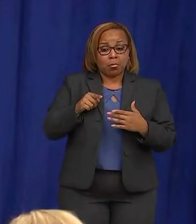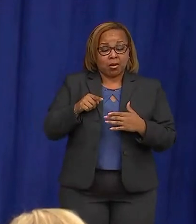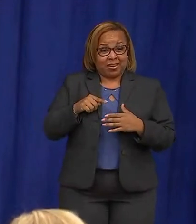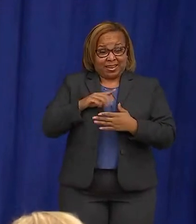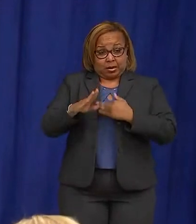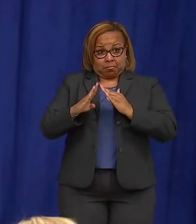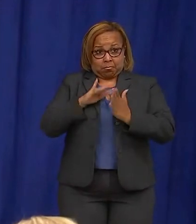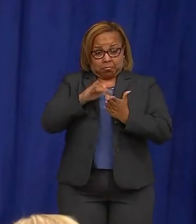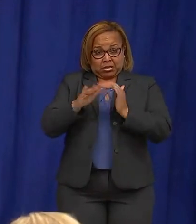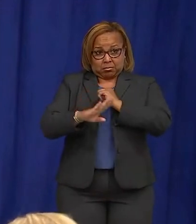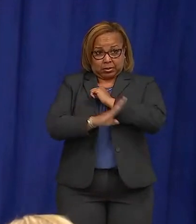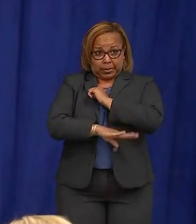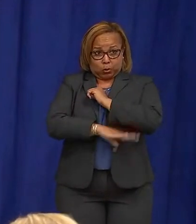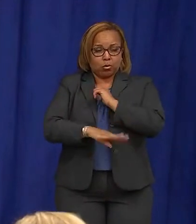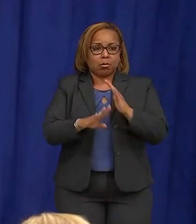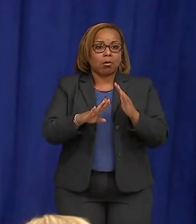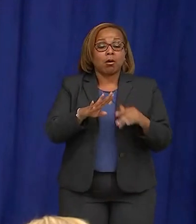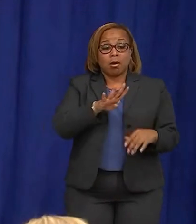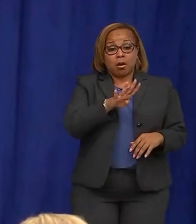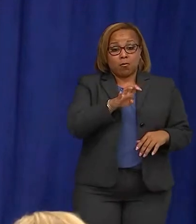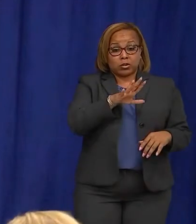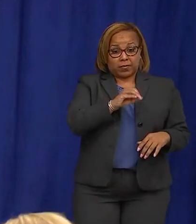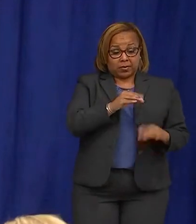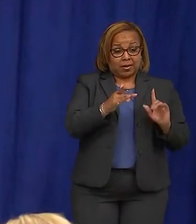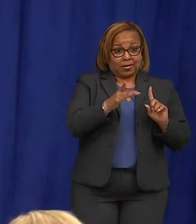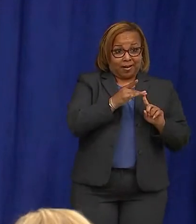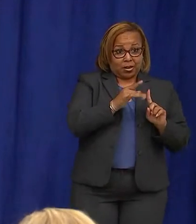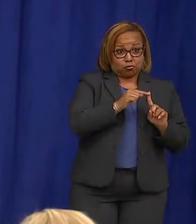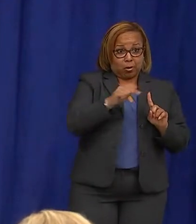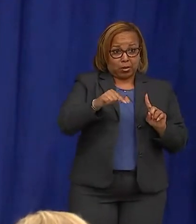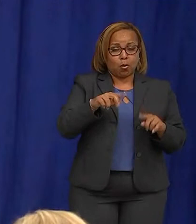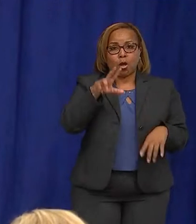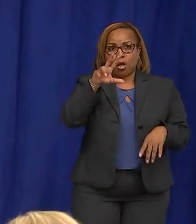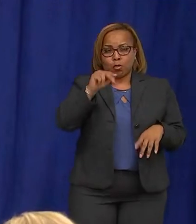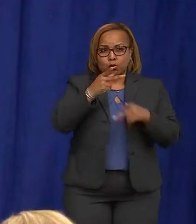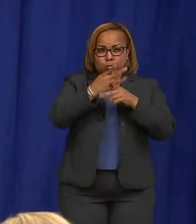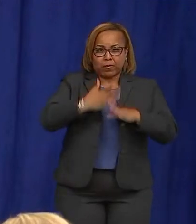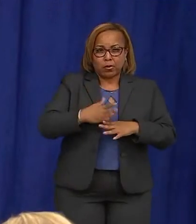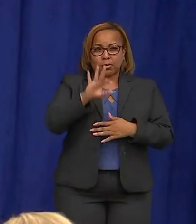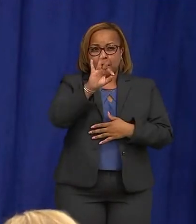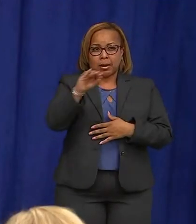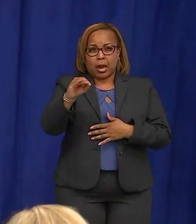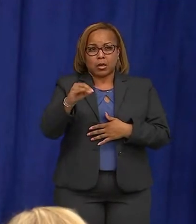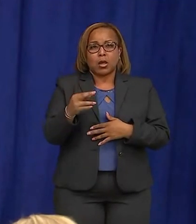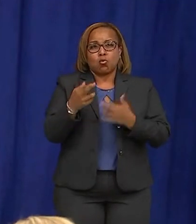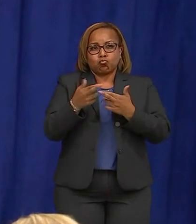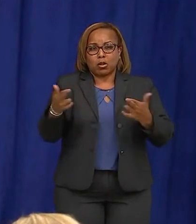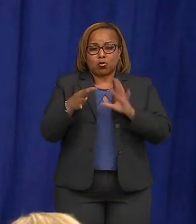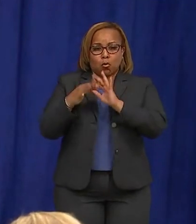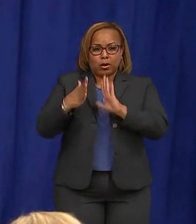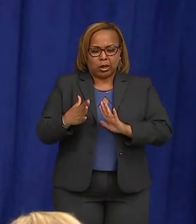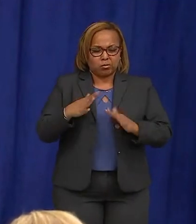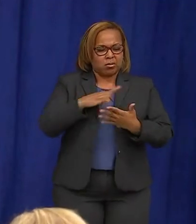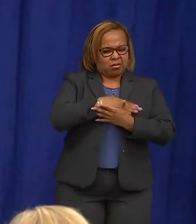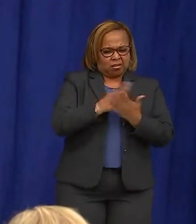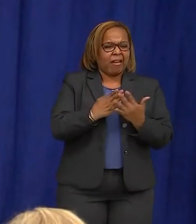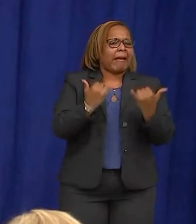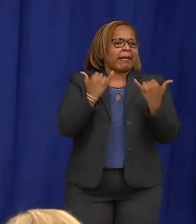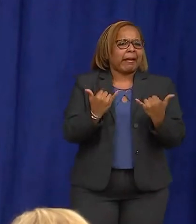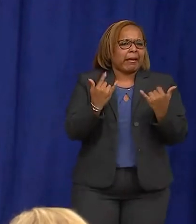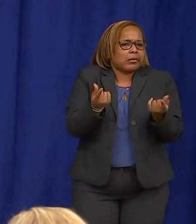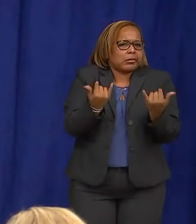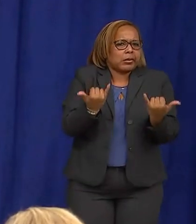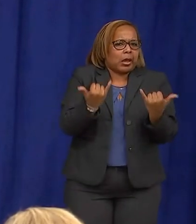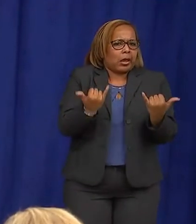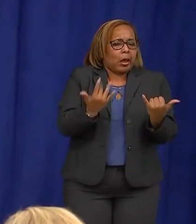mid-September. That included 450 contact tracers, 30 supervisors, 90 resource coordinators. Where do you stand today, and